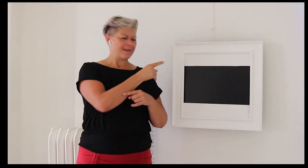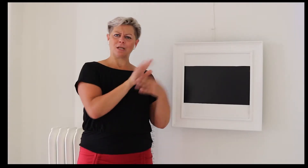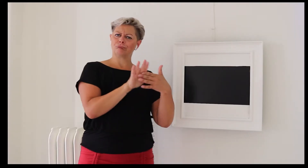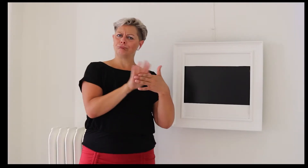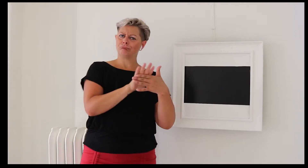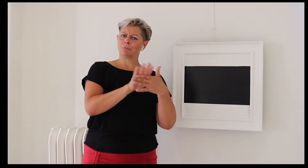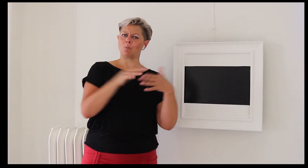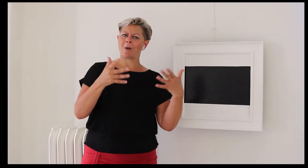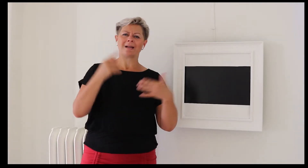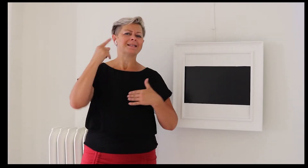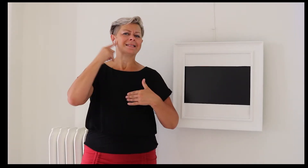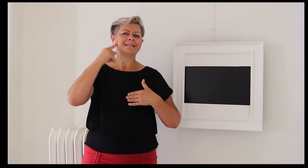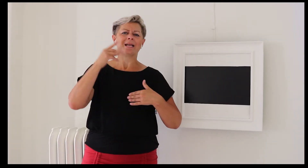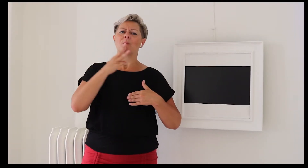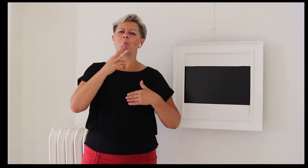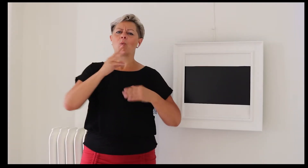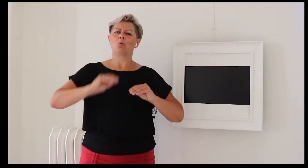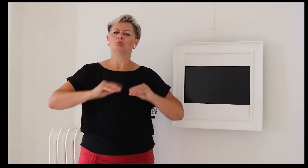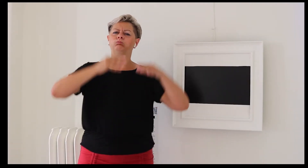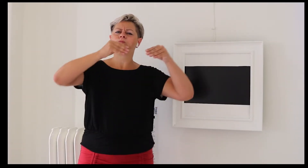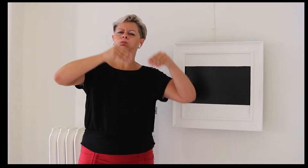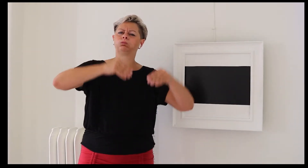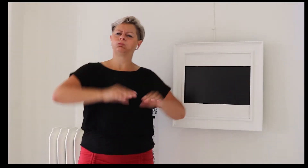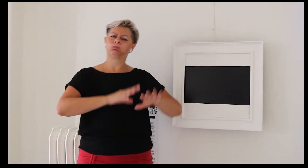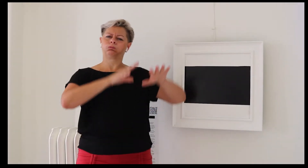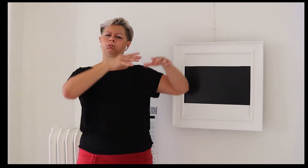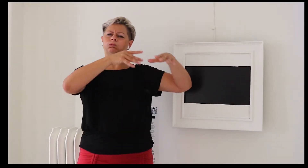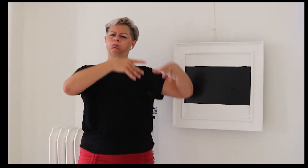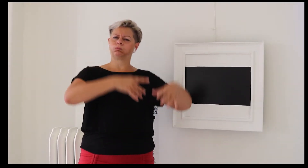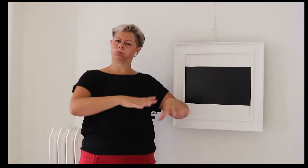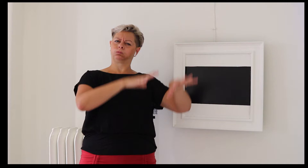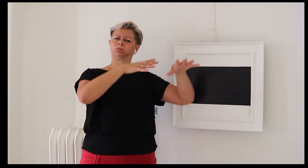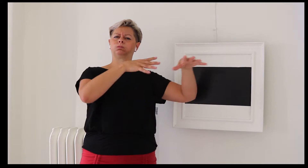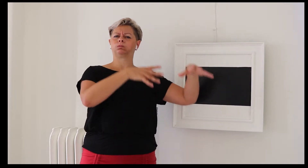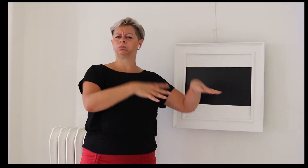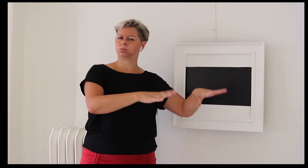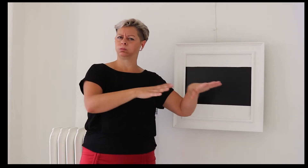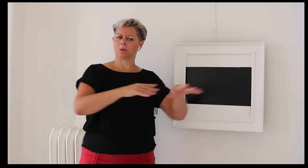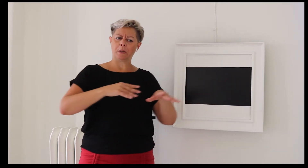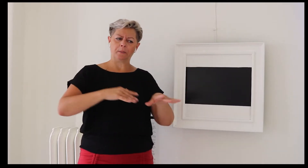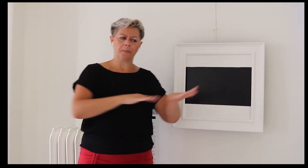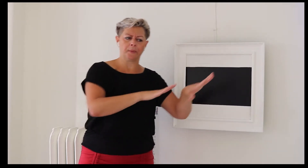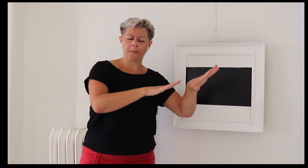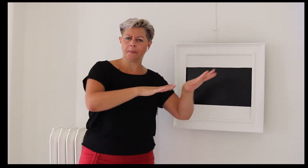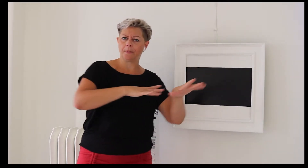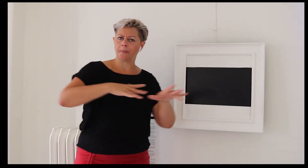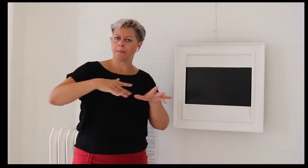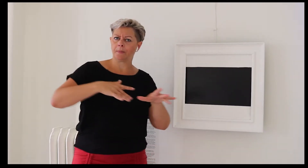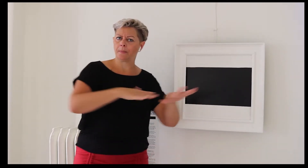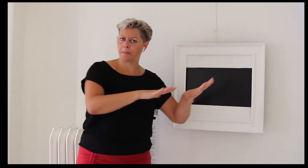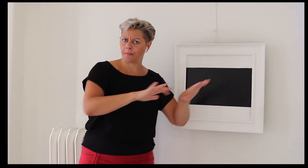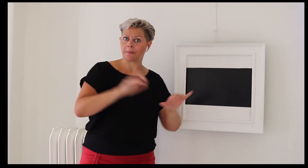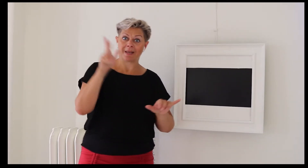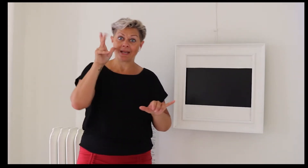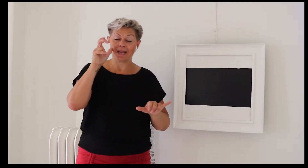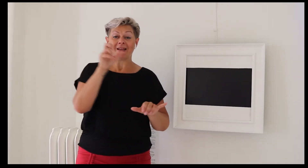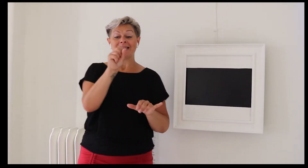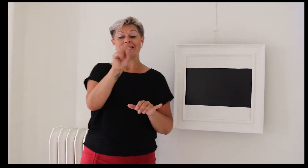This video begins with the sound of the sea, of waves gently lapping upon the shore. This sound, along with